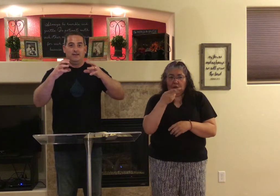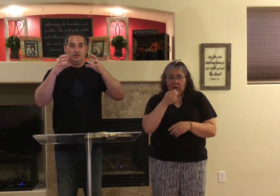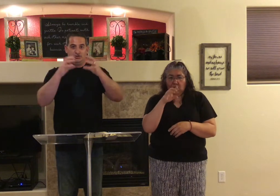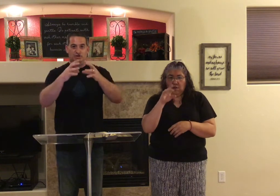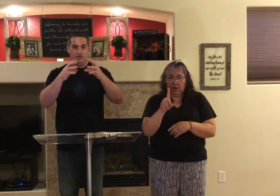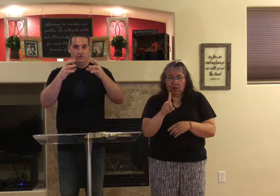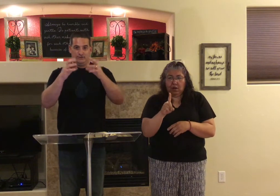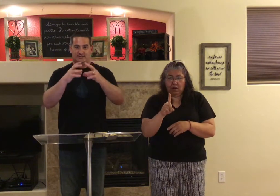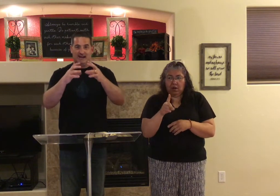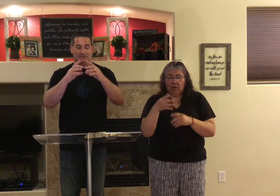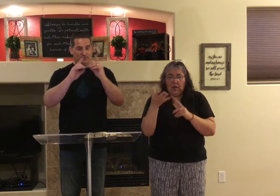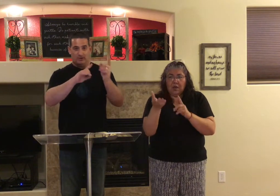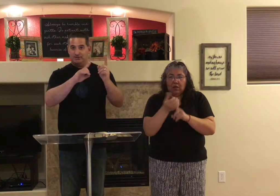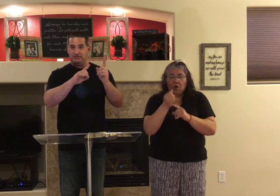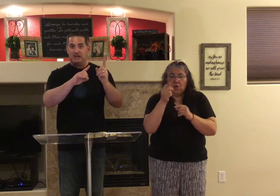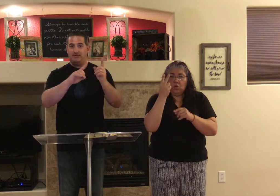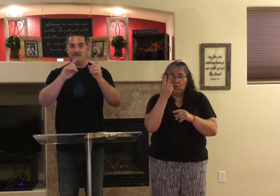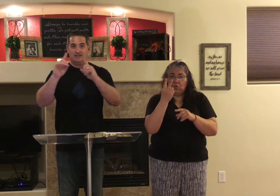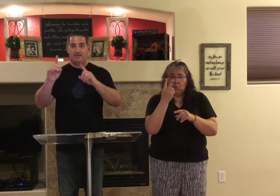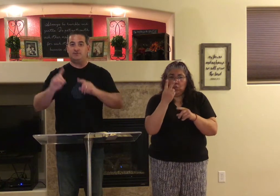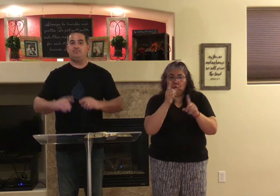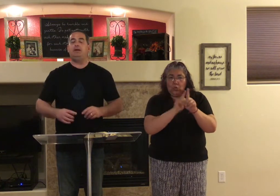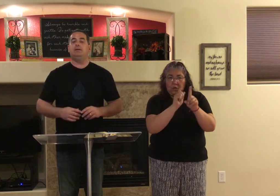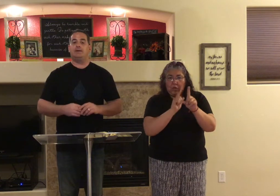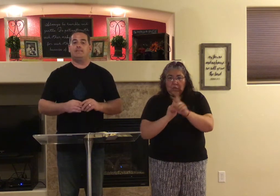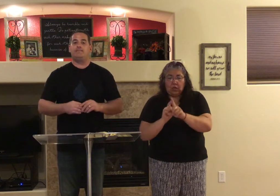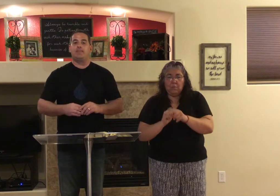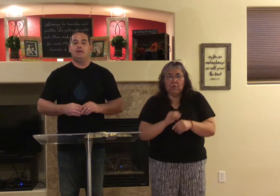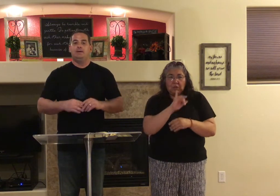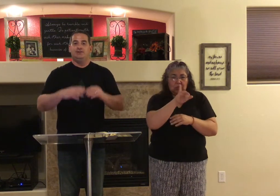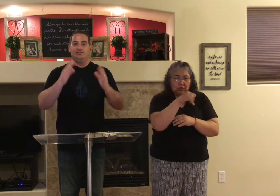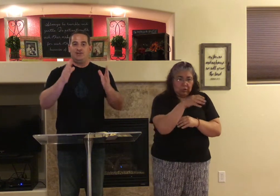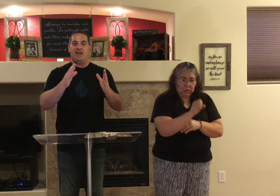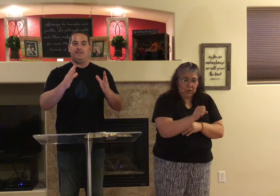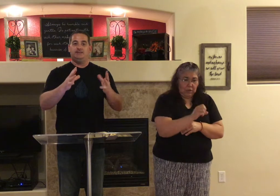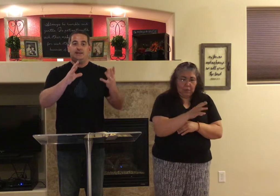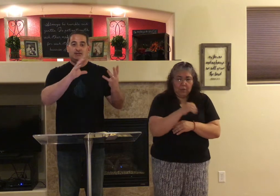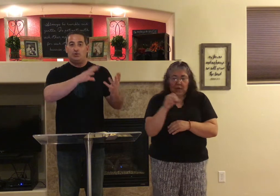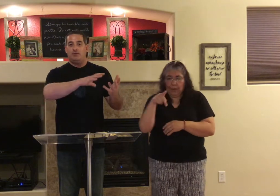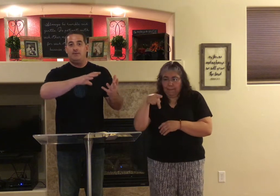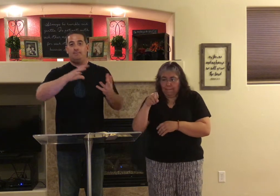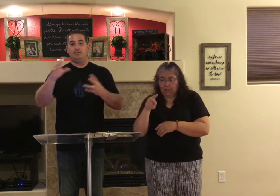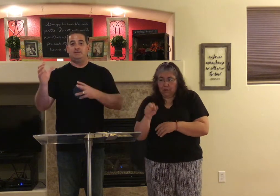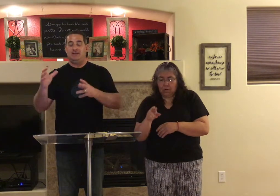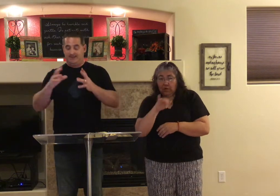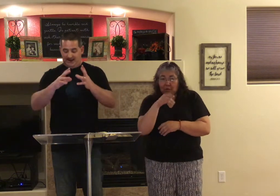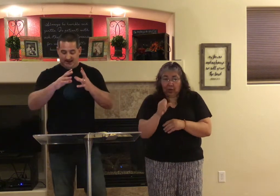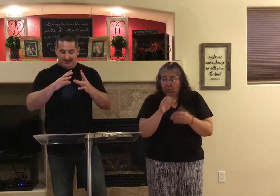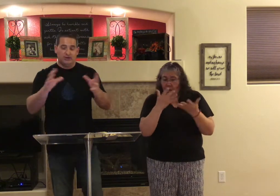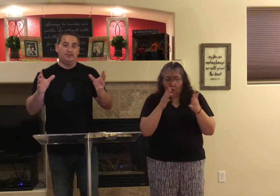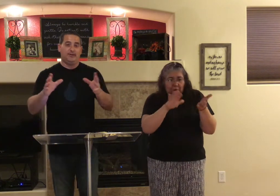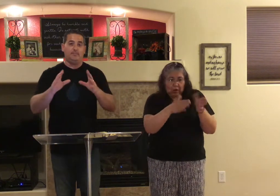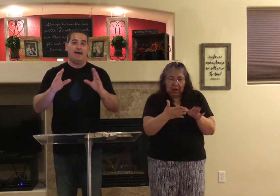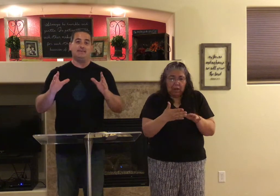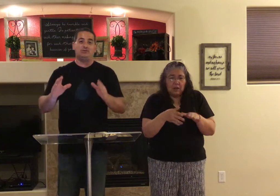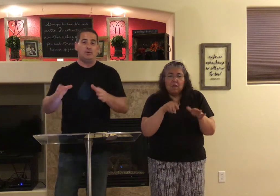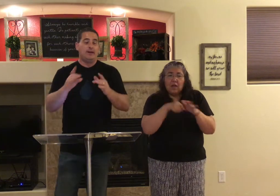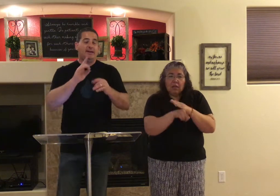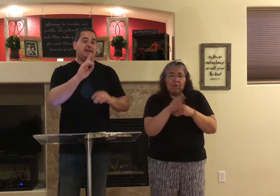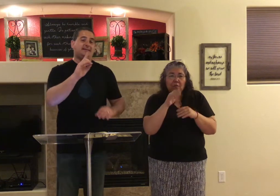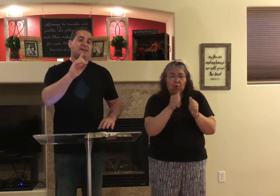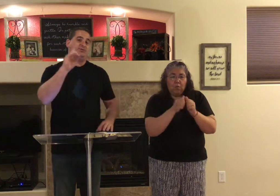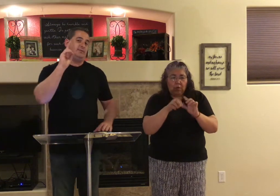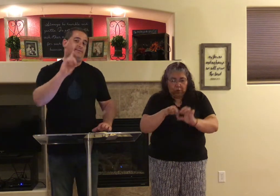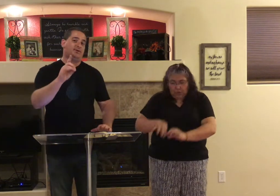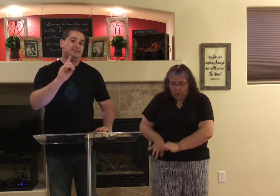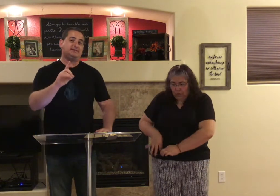caught two disciples. One is James and the other is Peter. James has already been put to death. They killed him by the sword.